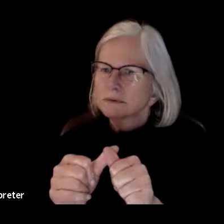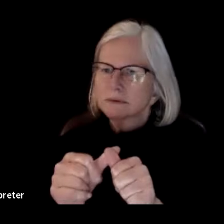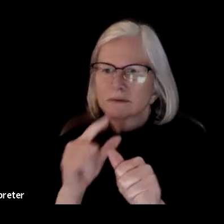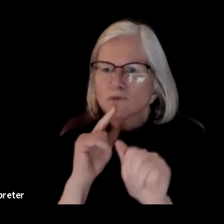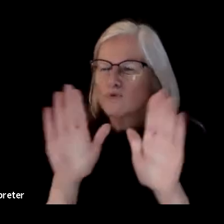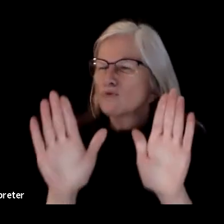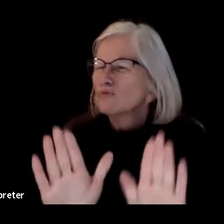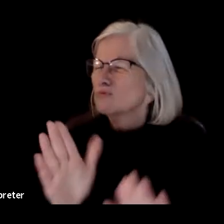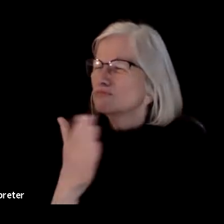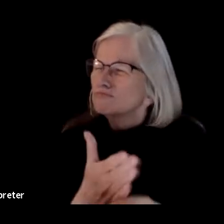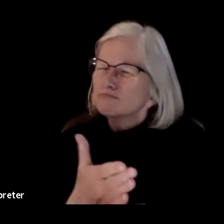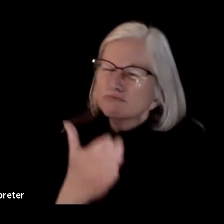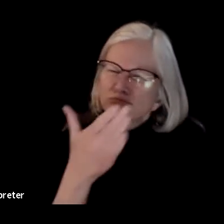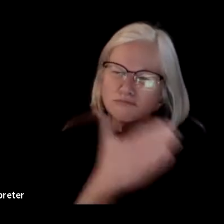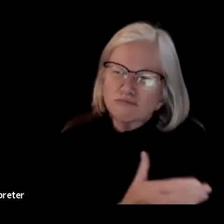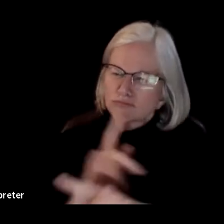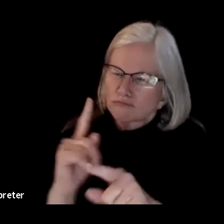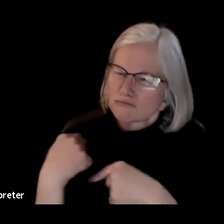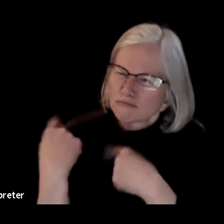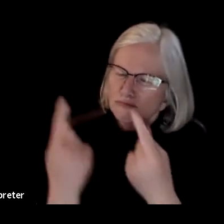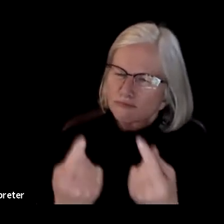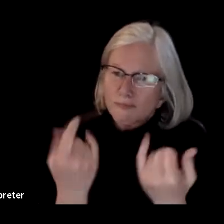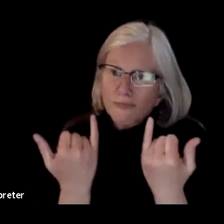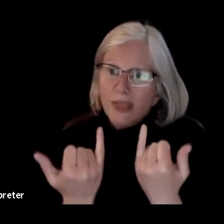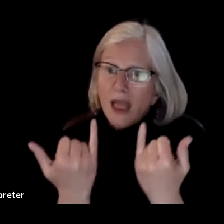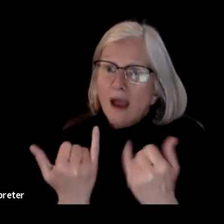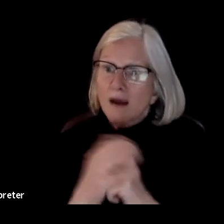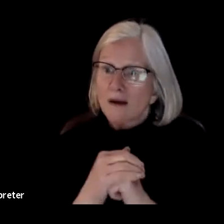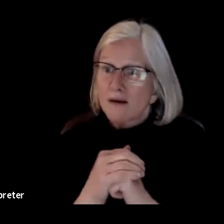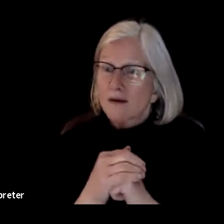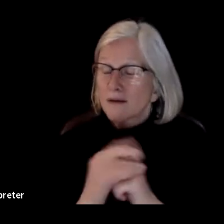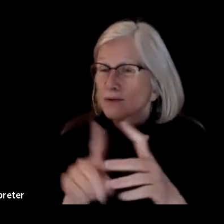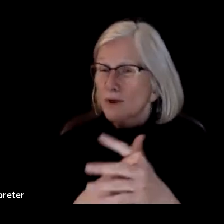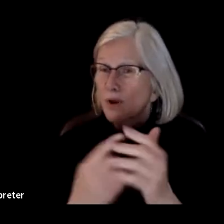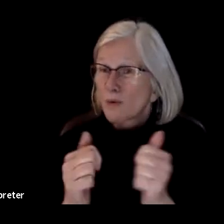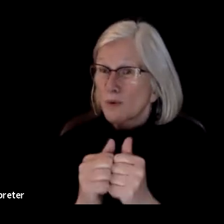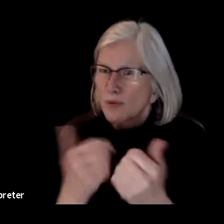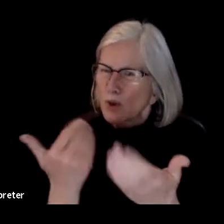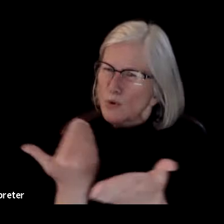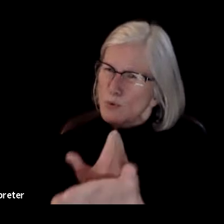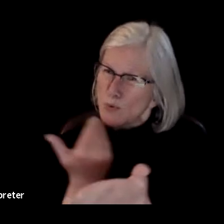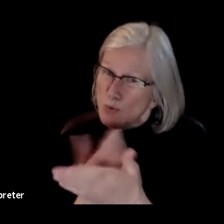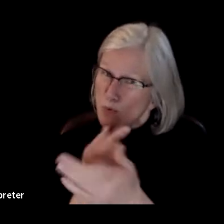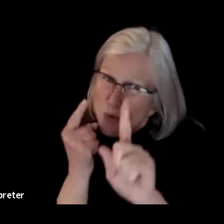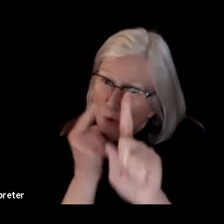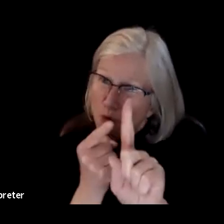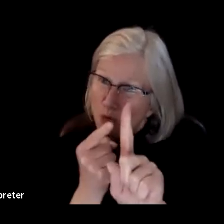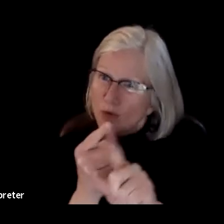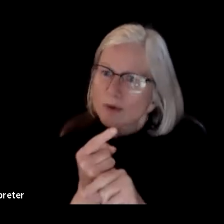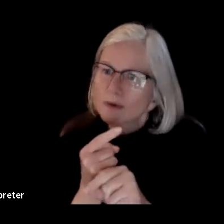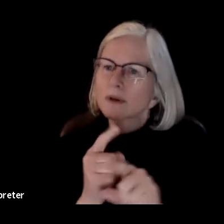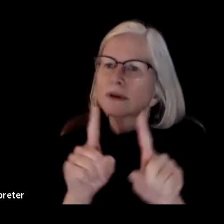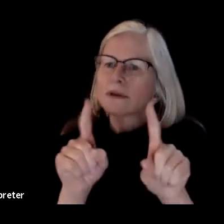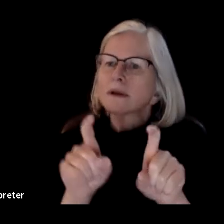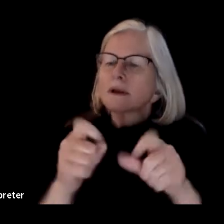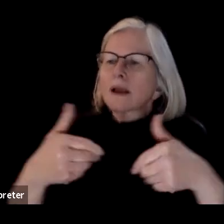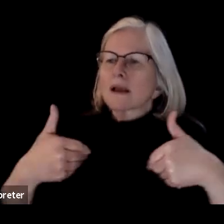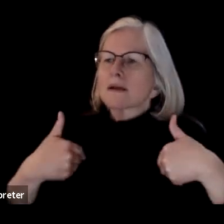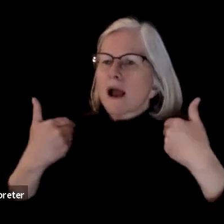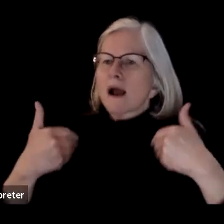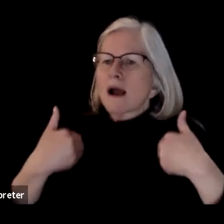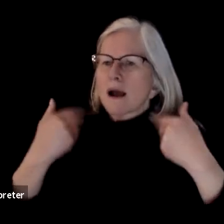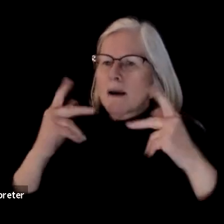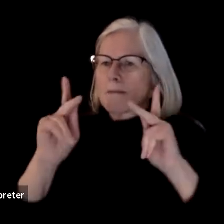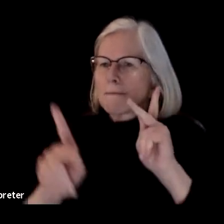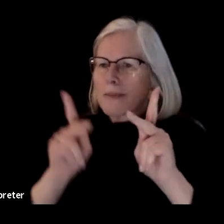we're launching a new campaign focused on testing for young people. We're asking families to get